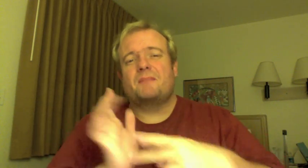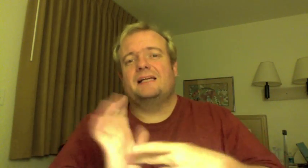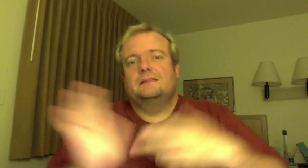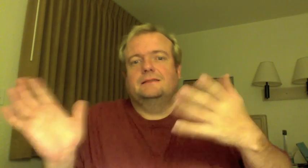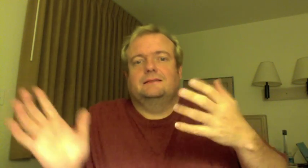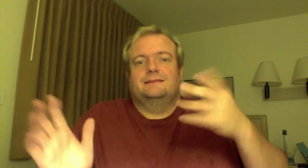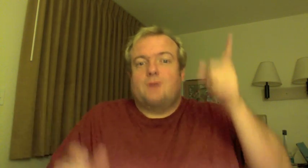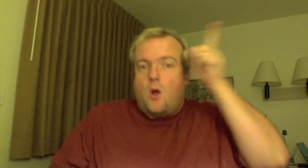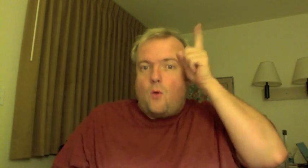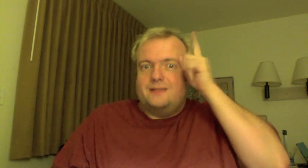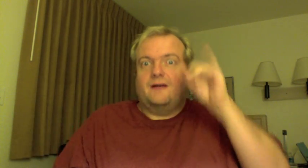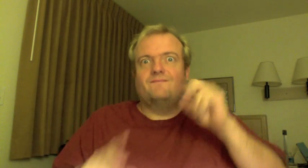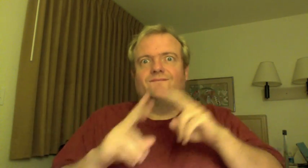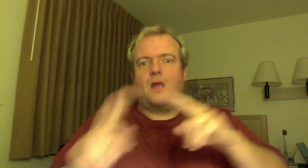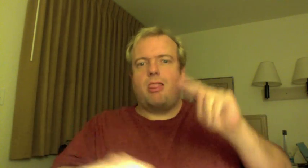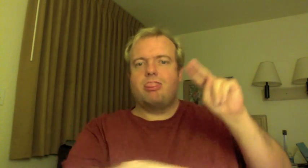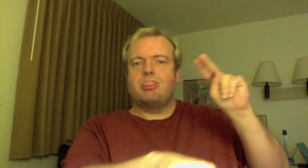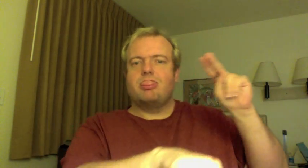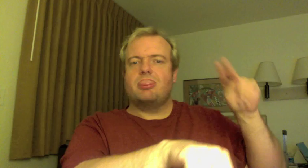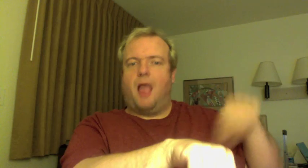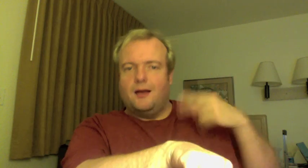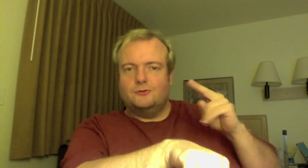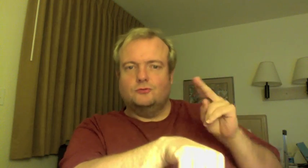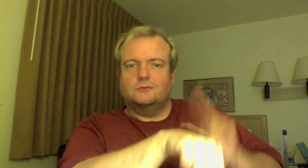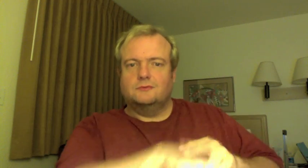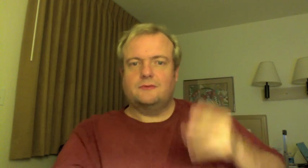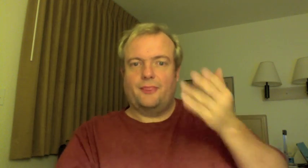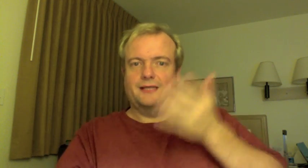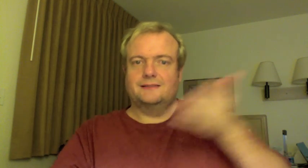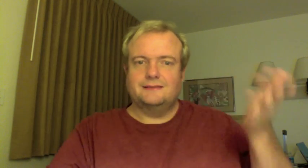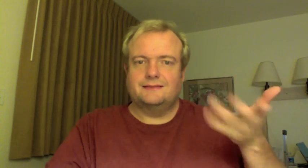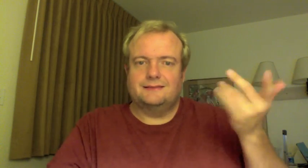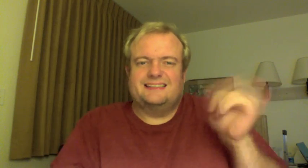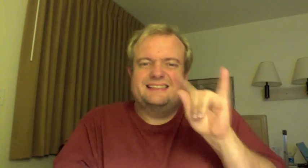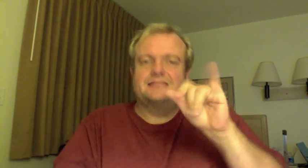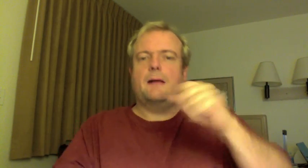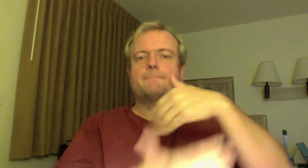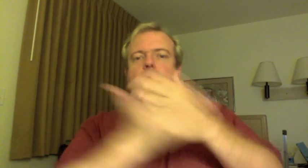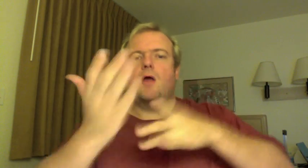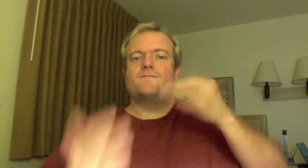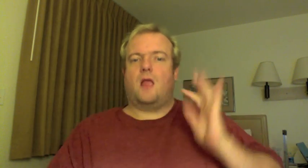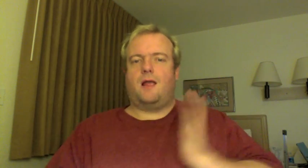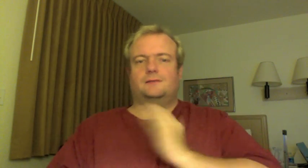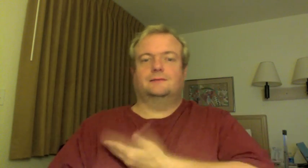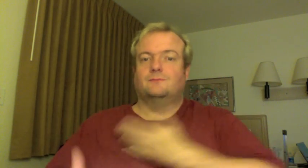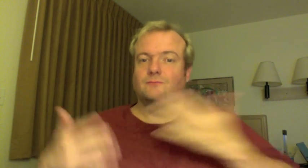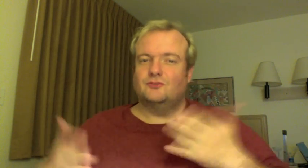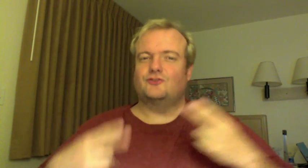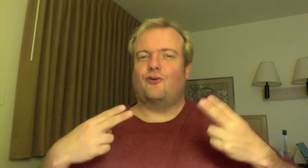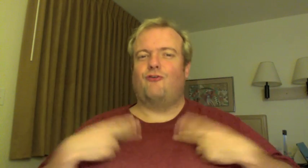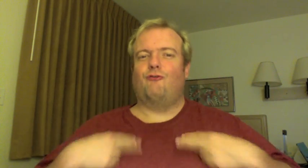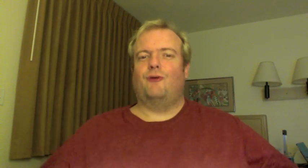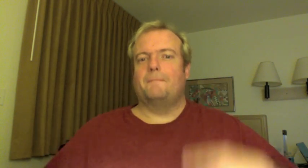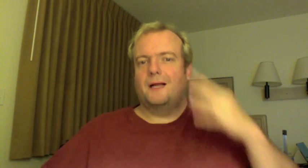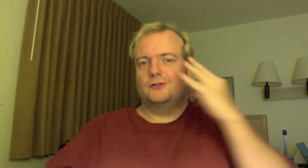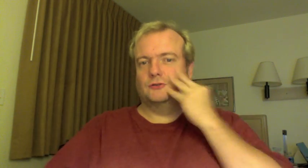want to be an actress. Forget about it. American Gypsies. New episodes Tuesdays at 9 on the National Geographic